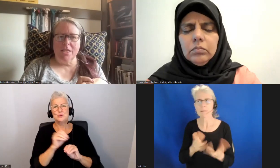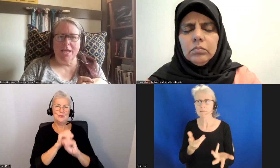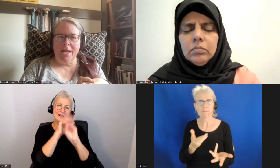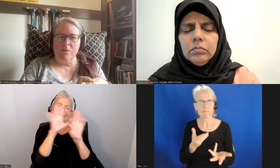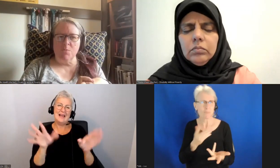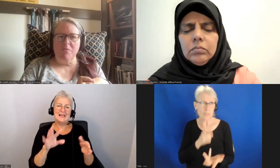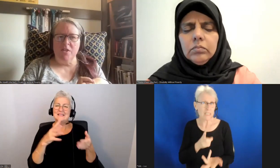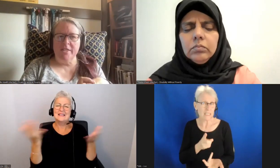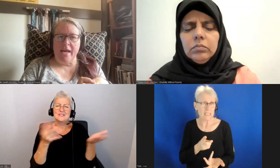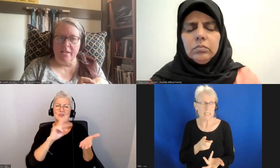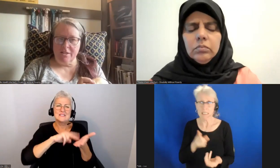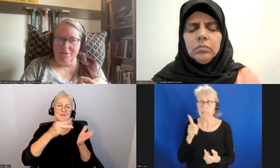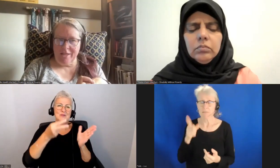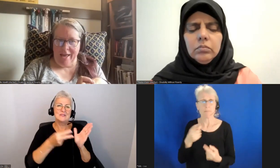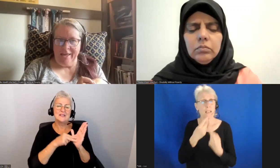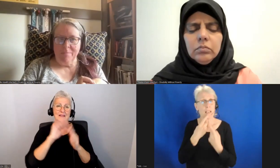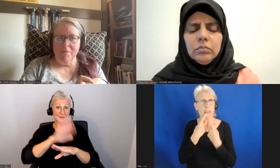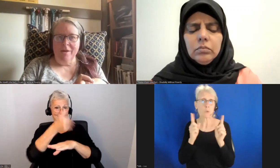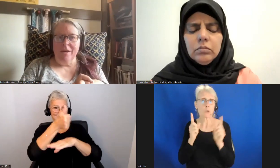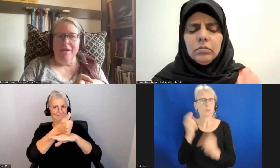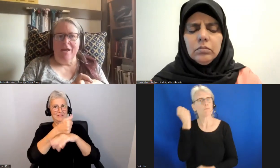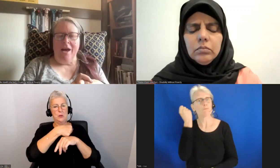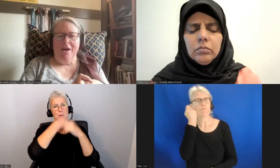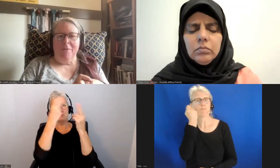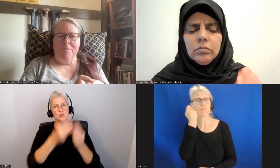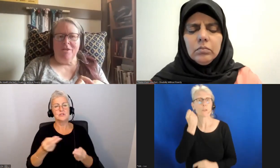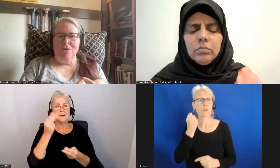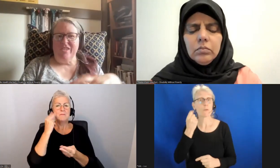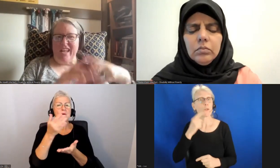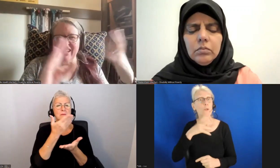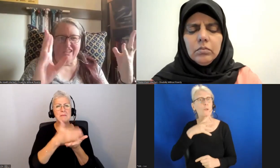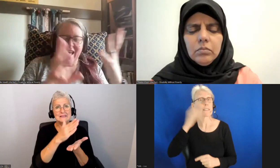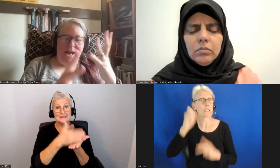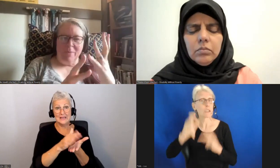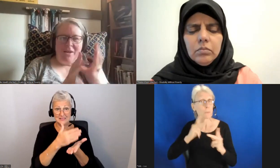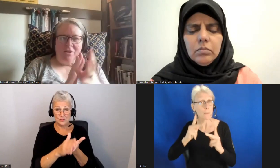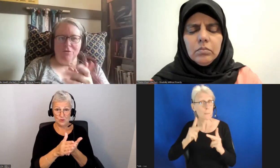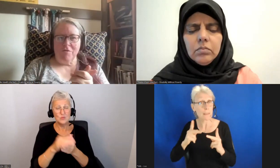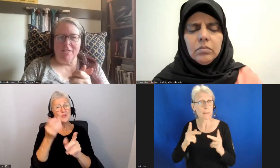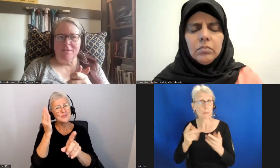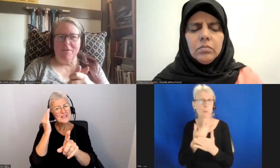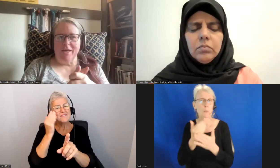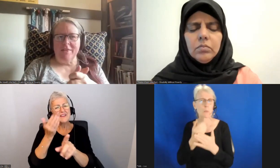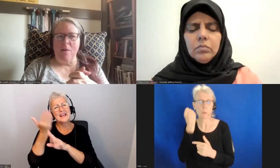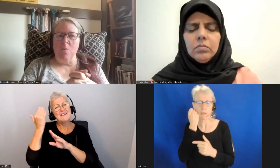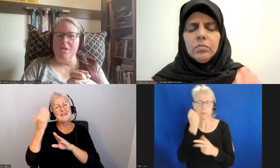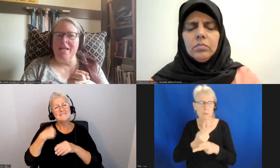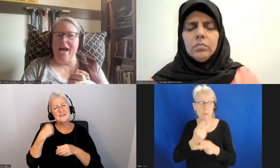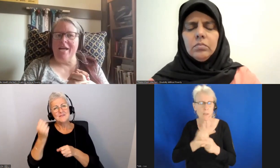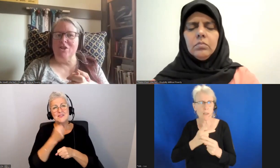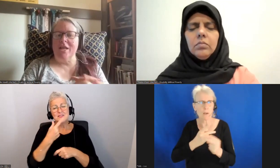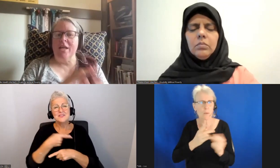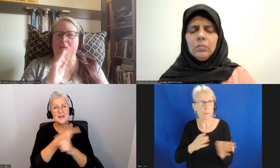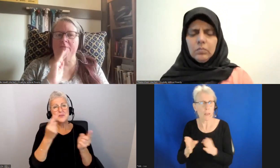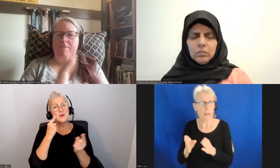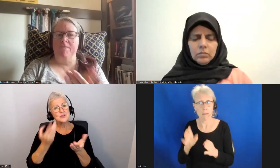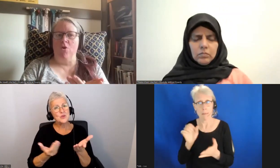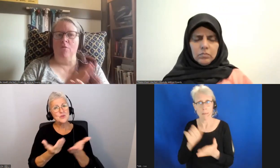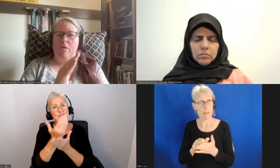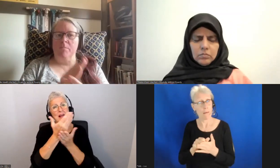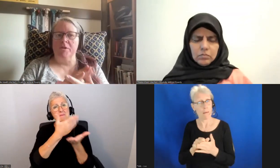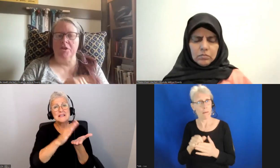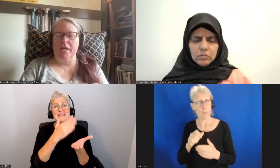when the announcement for dental came, the new dental care plan and all the rest of it, that wasn't actually in